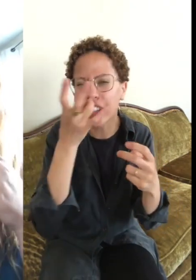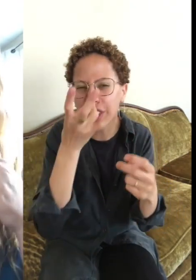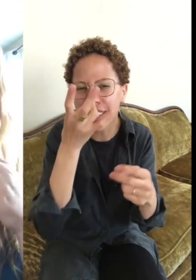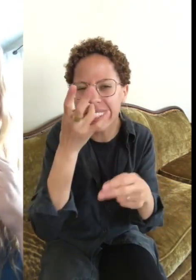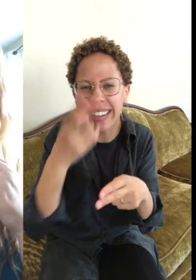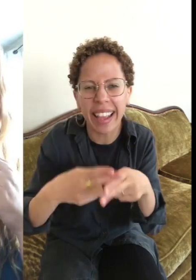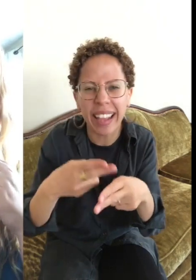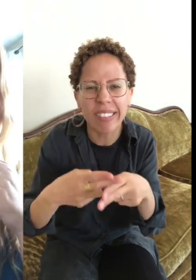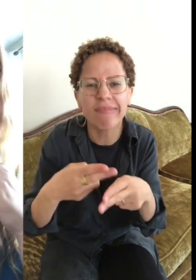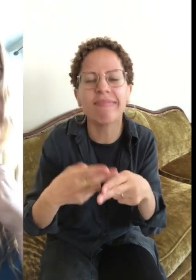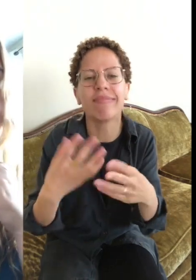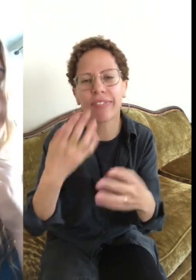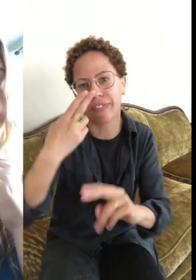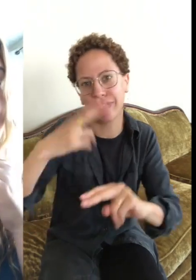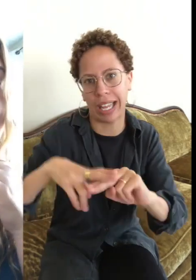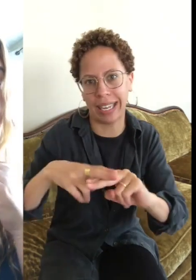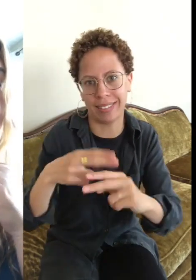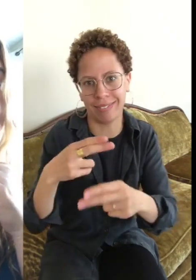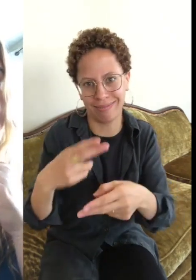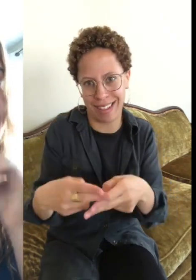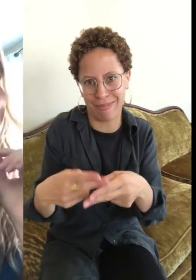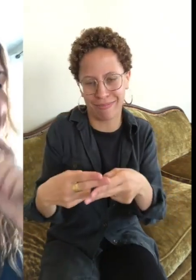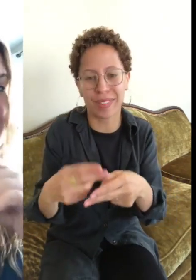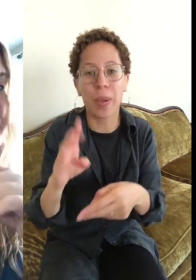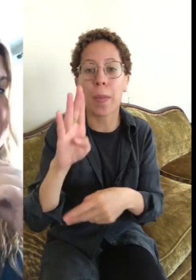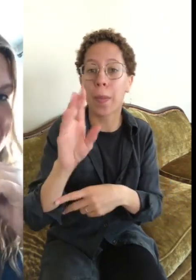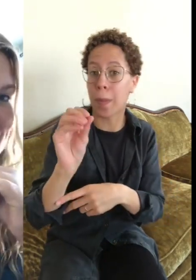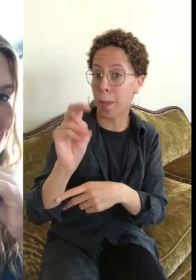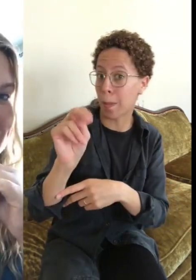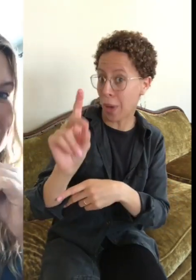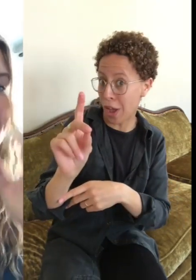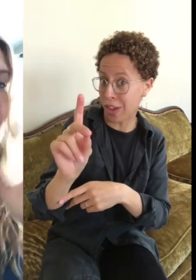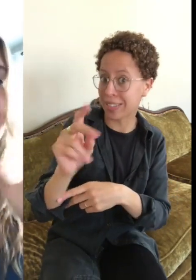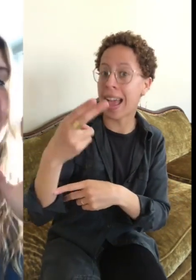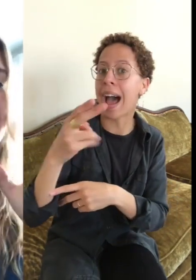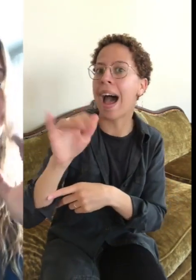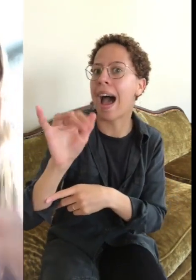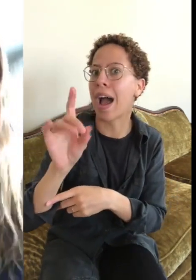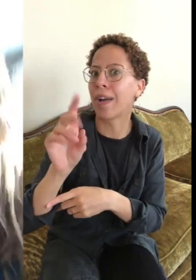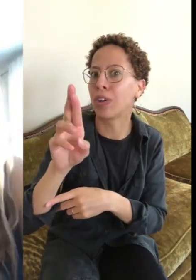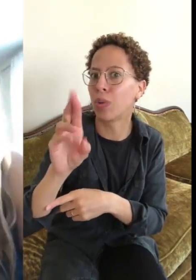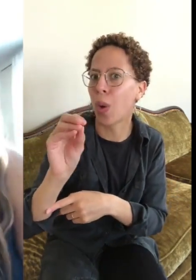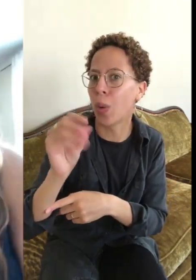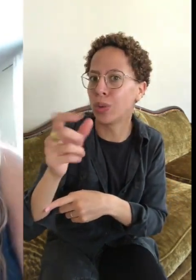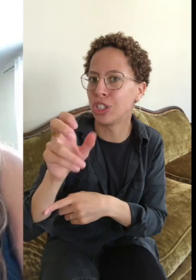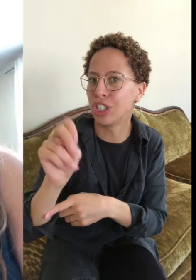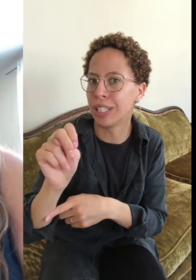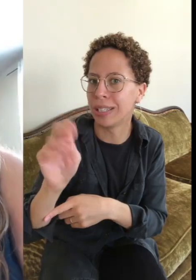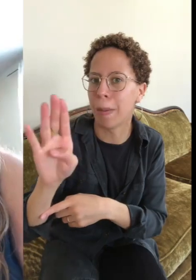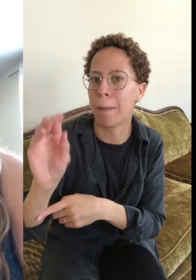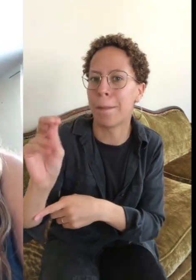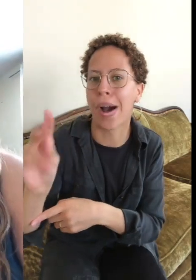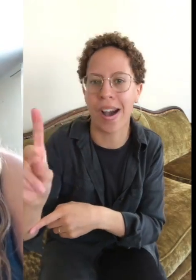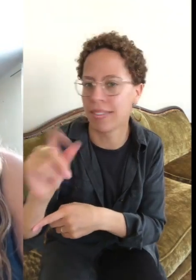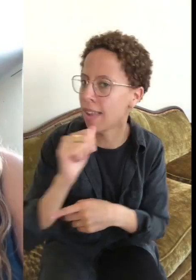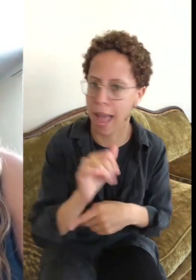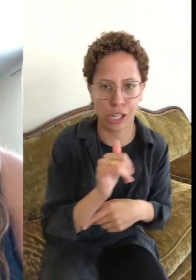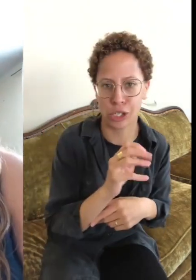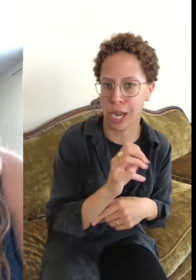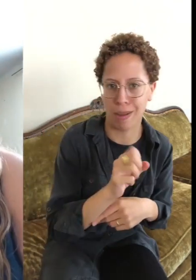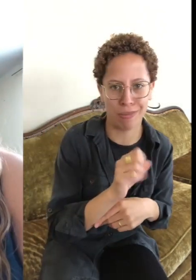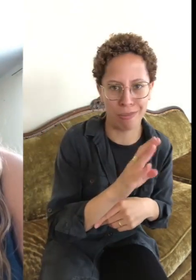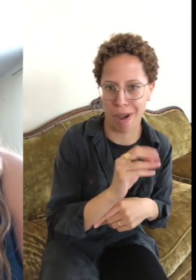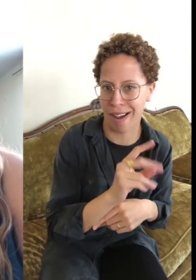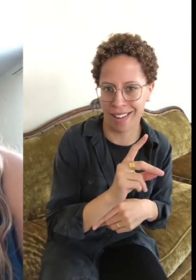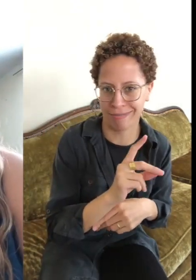name, and a really fun name. So it was Bond, Hydrogen Bond, not James Bond. All right, do we have any